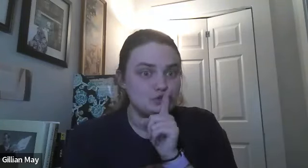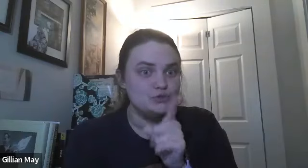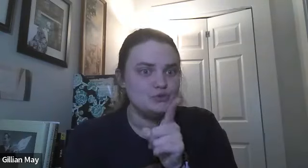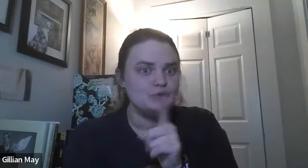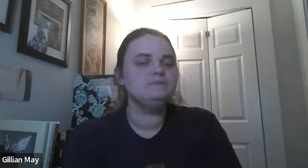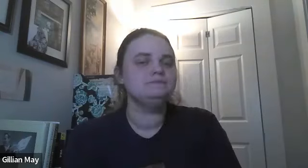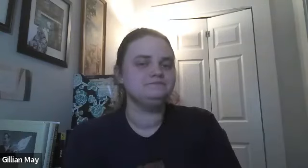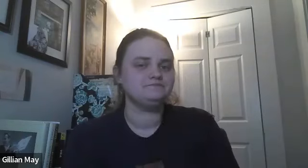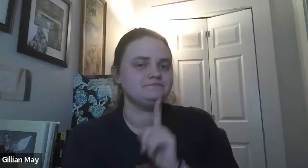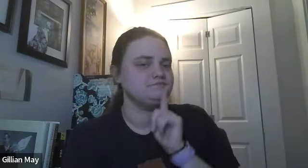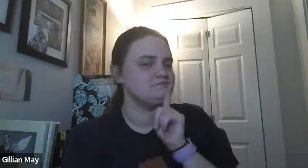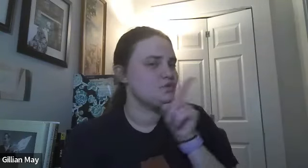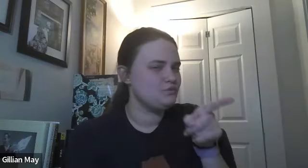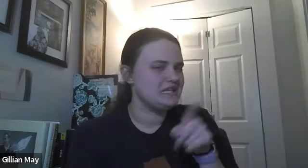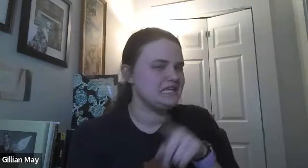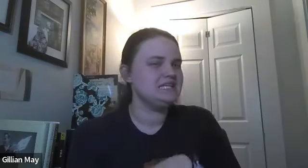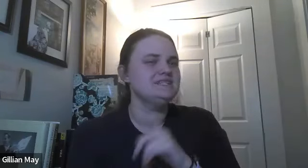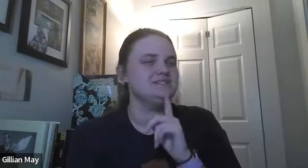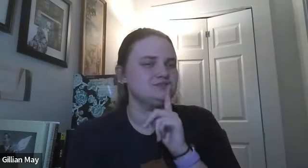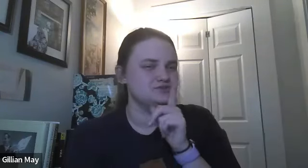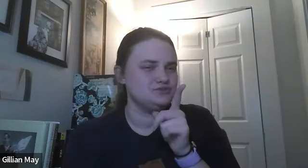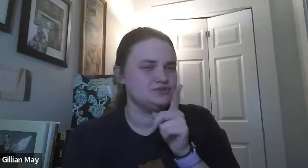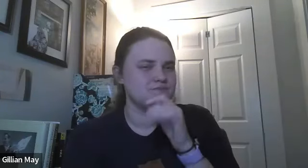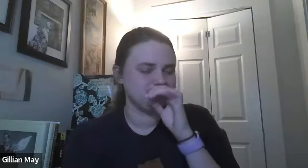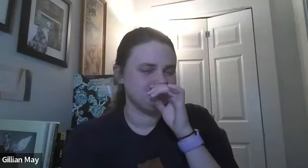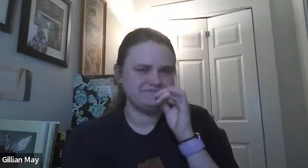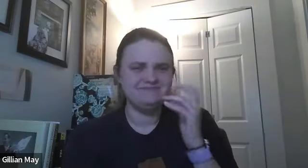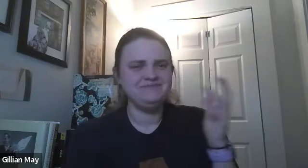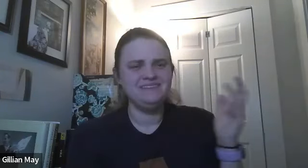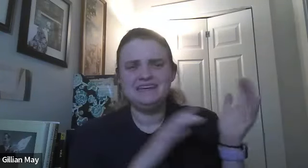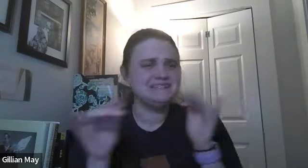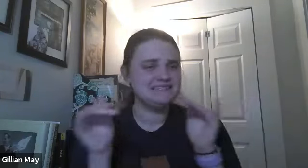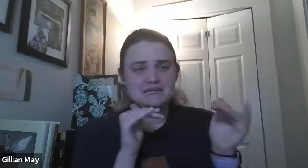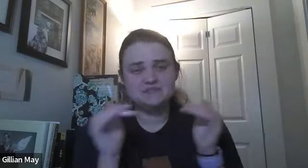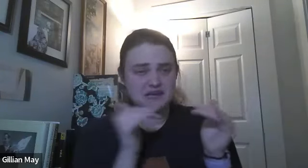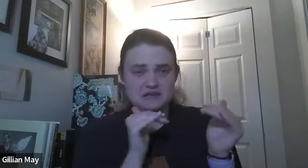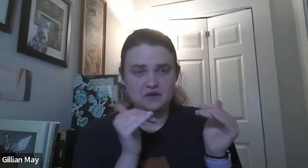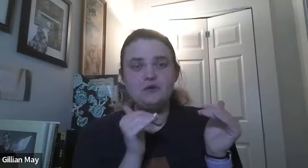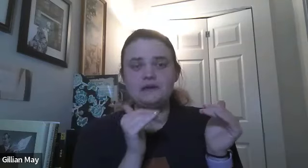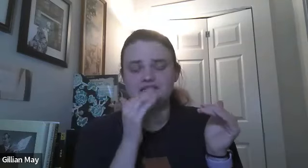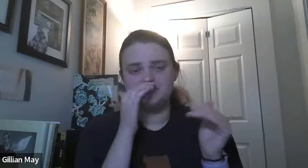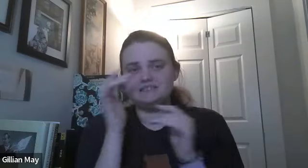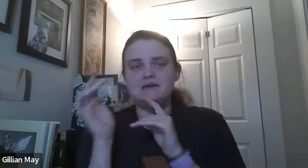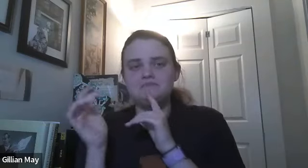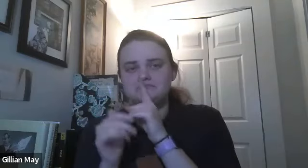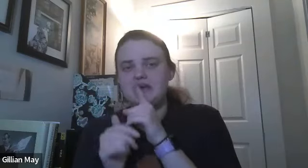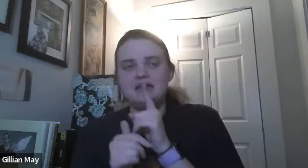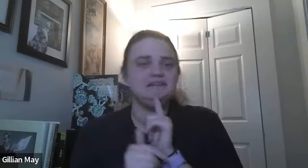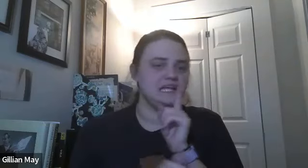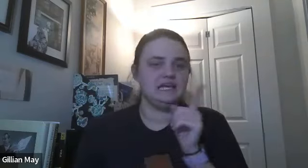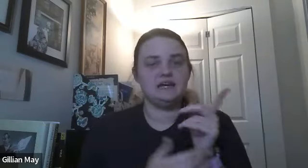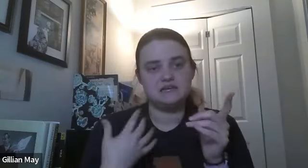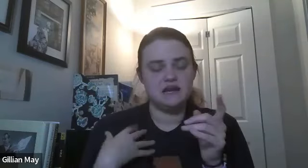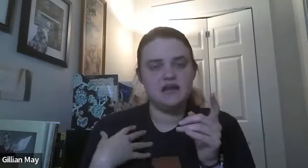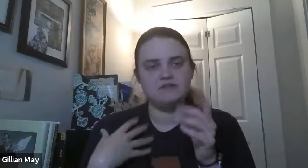true. Really true. Same sign though. It's just some add, like I said, I have like